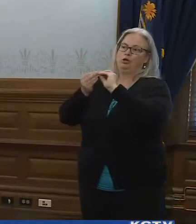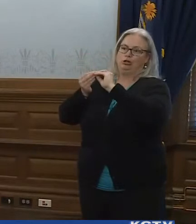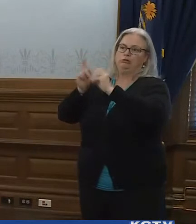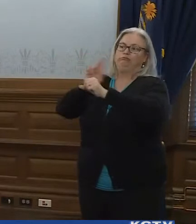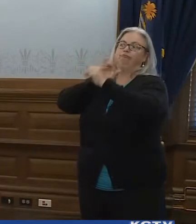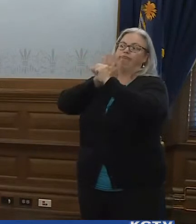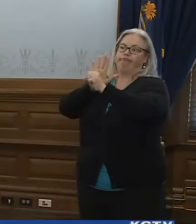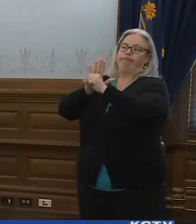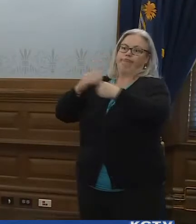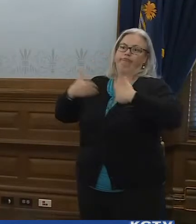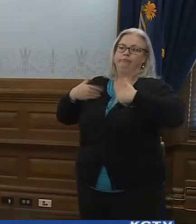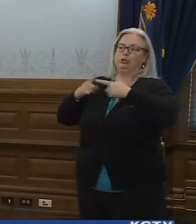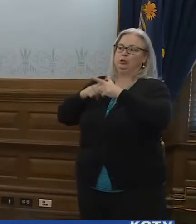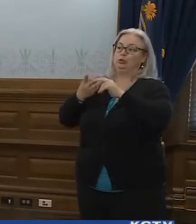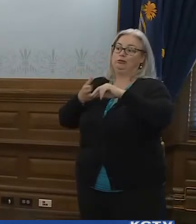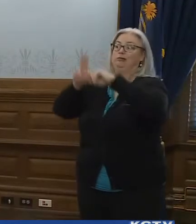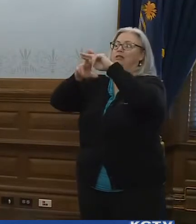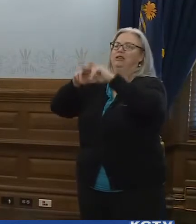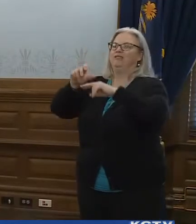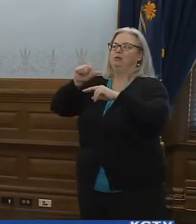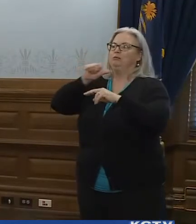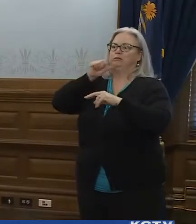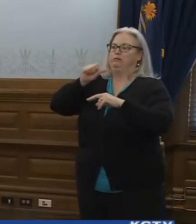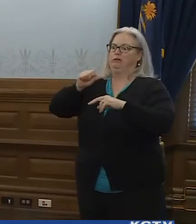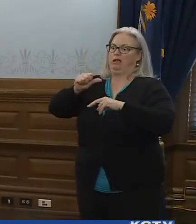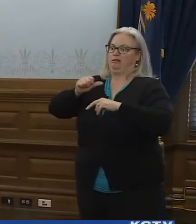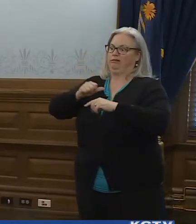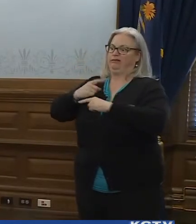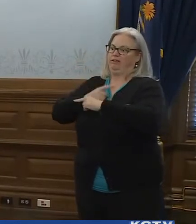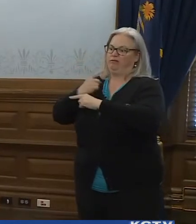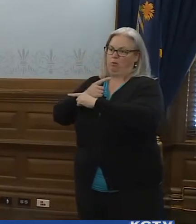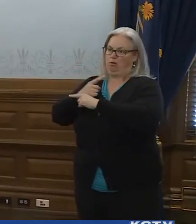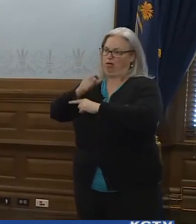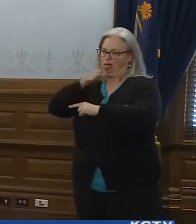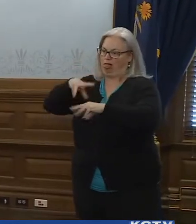from favorable, i.e. green, to unfavorable in red.